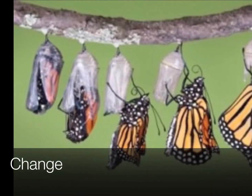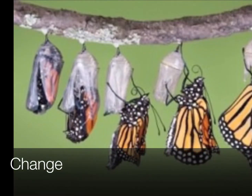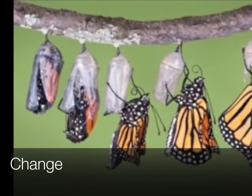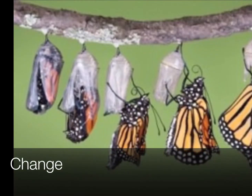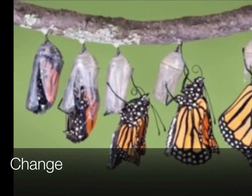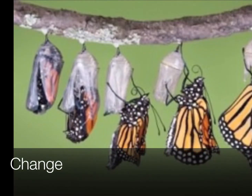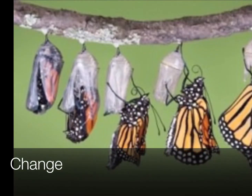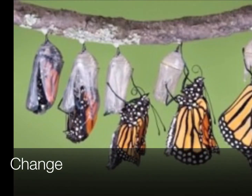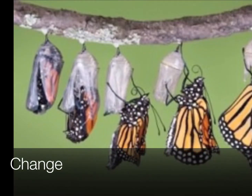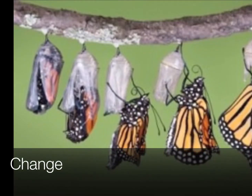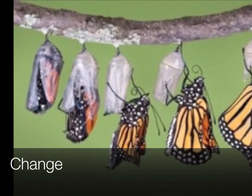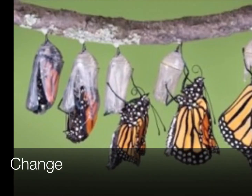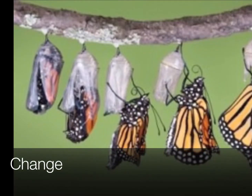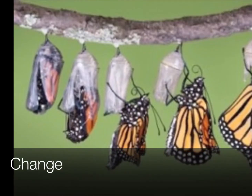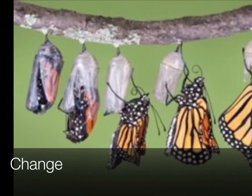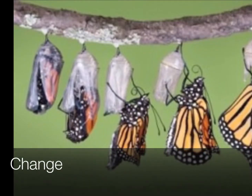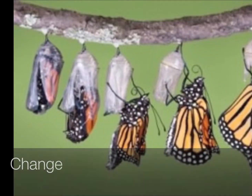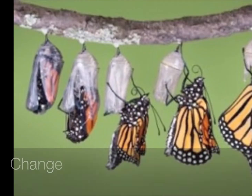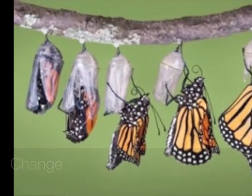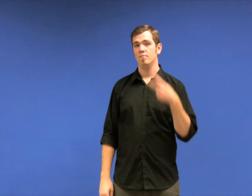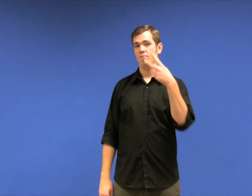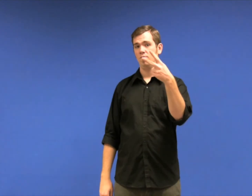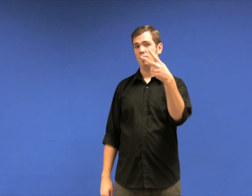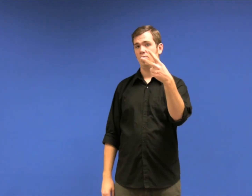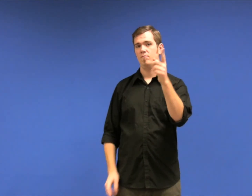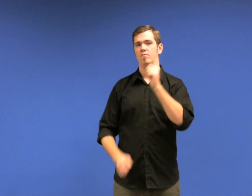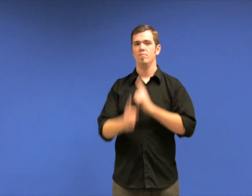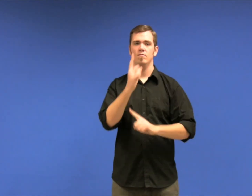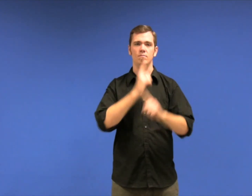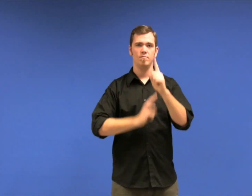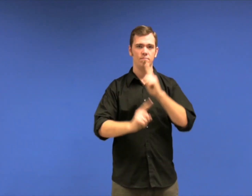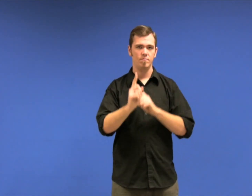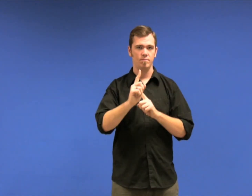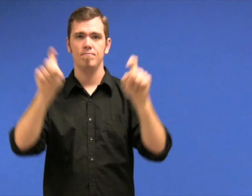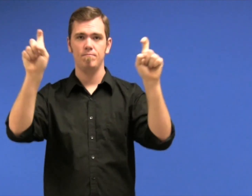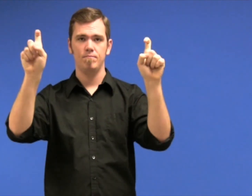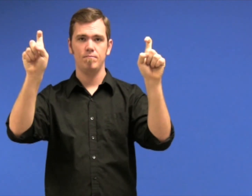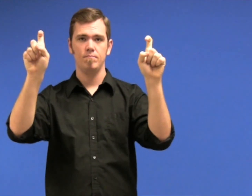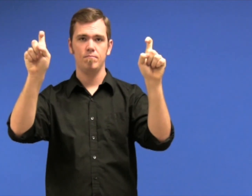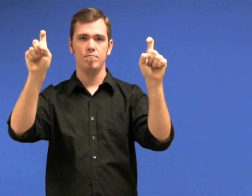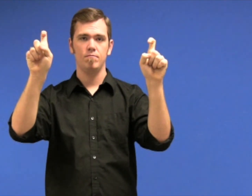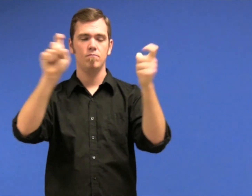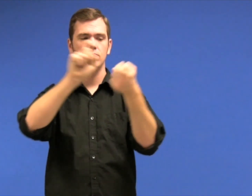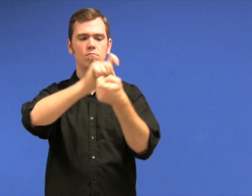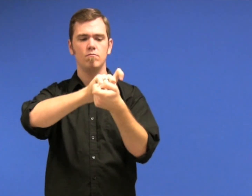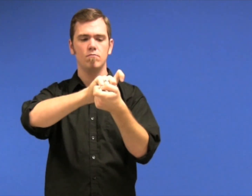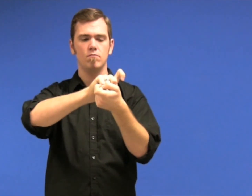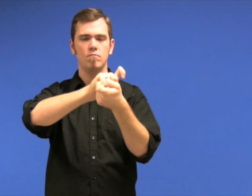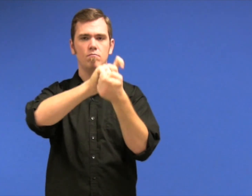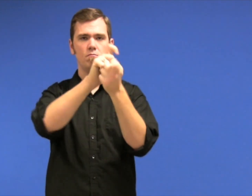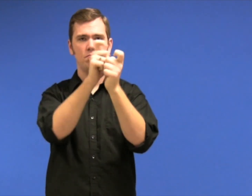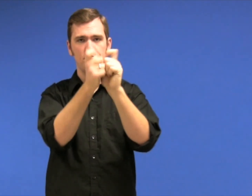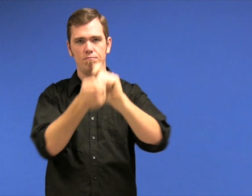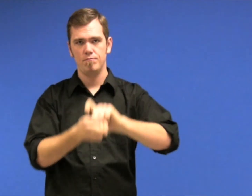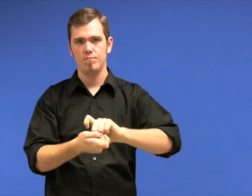The sign for change, as in something's changing. There are two signs for the sign for change. The first one is with X hands.